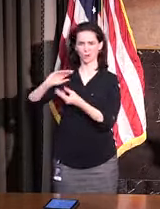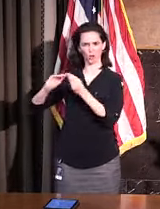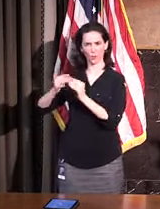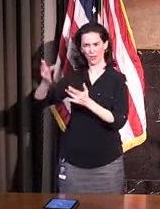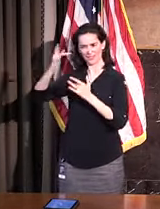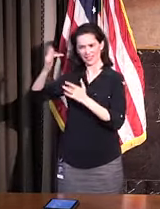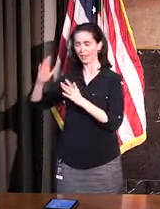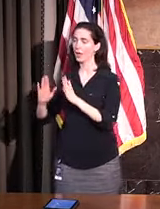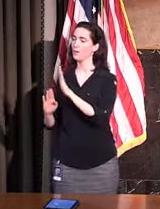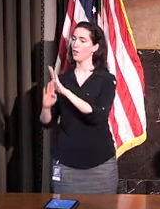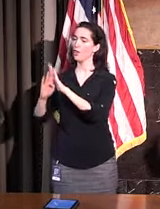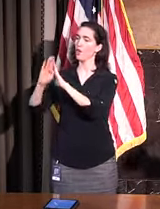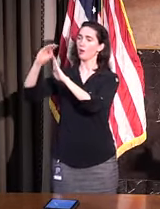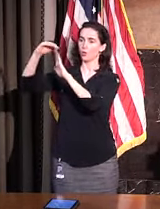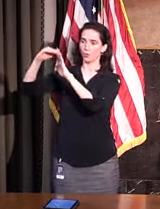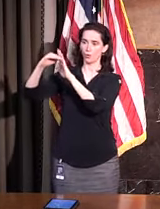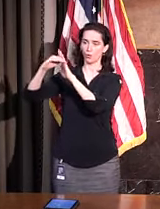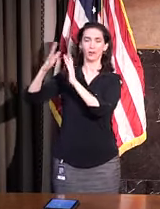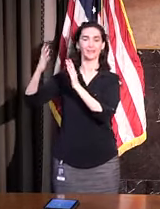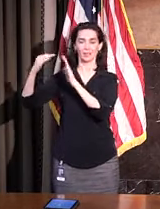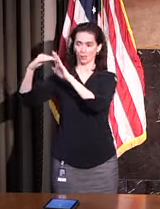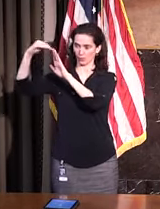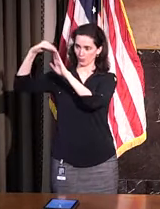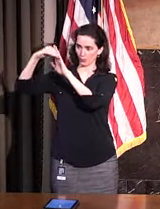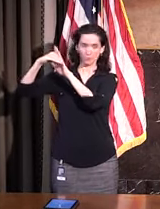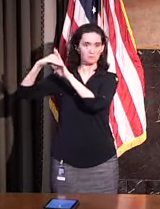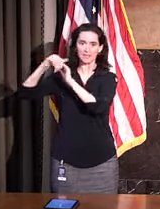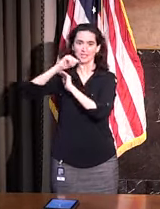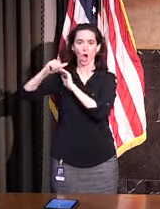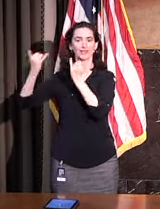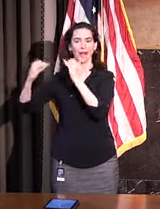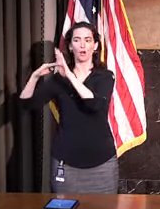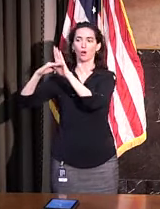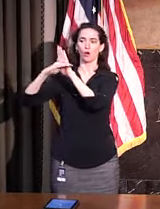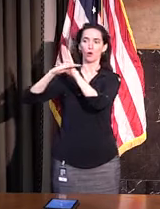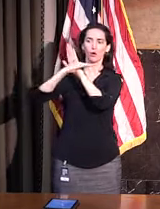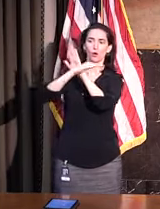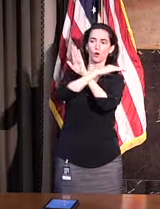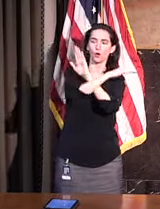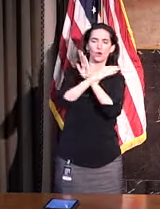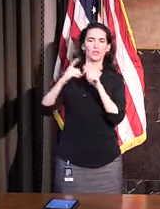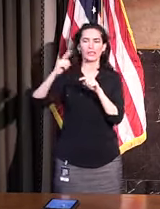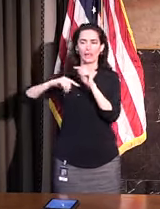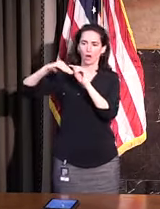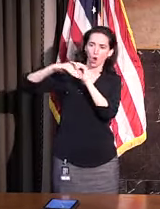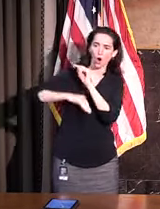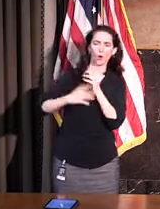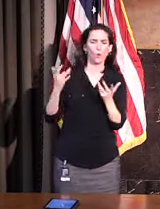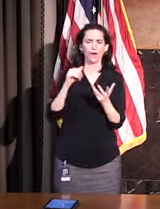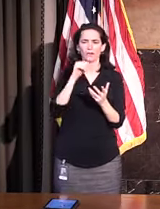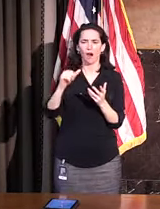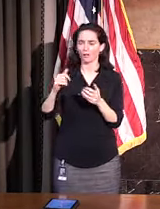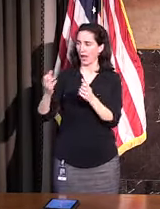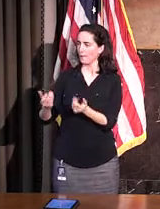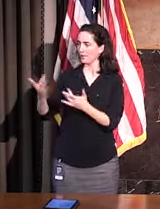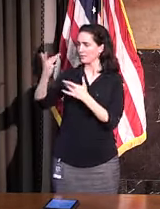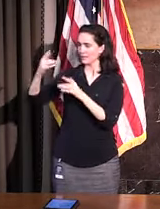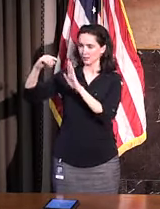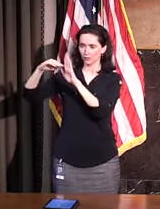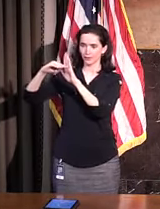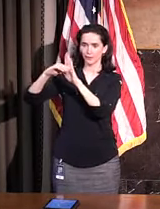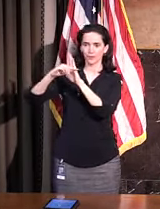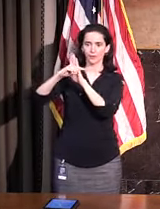another surge. We don't want there to be another surge, and we certainly don't want any increased cases to be among those